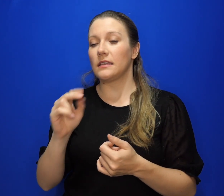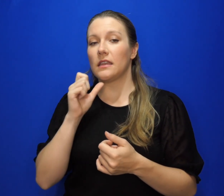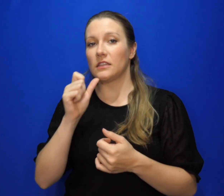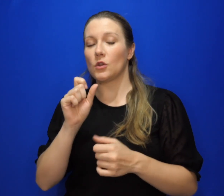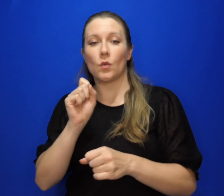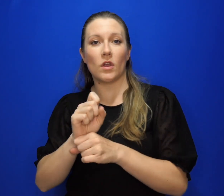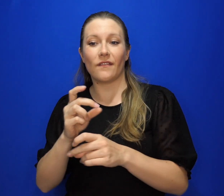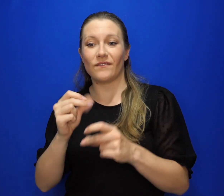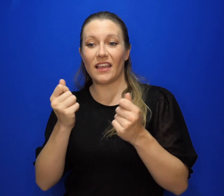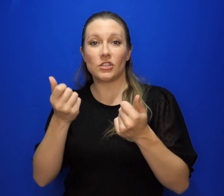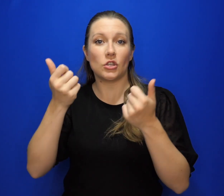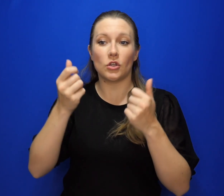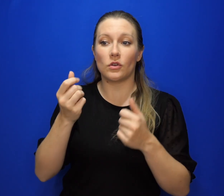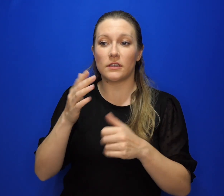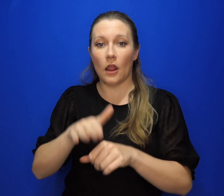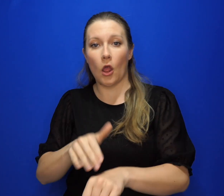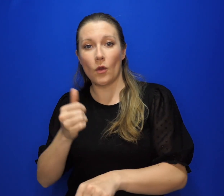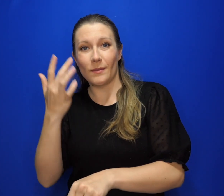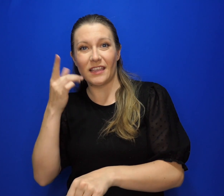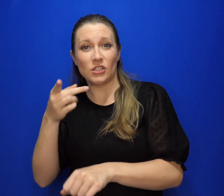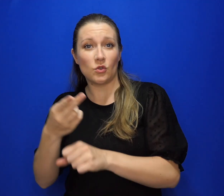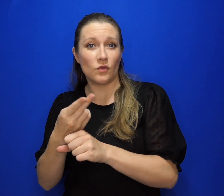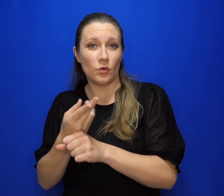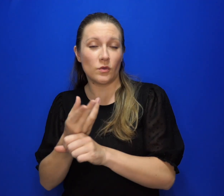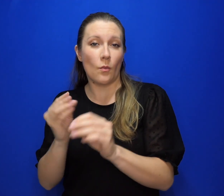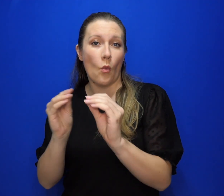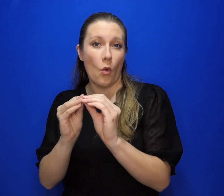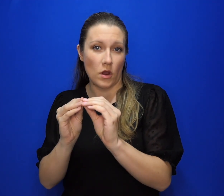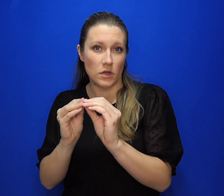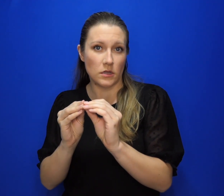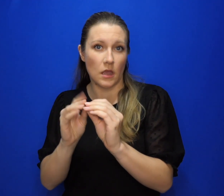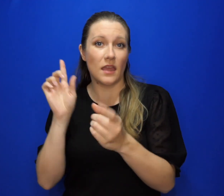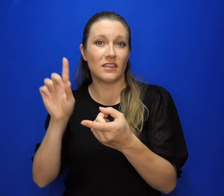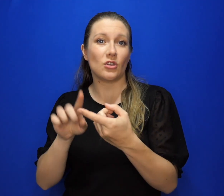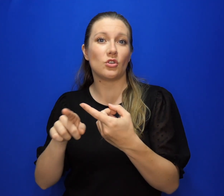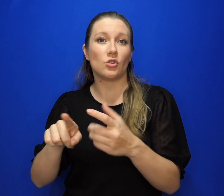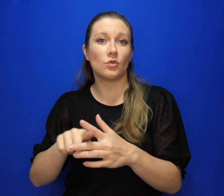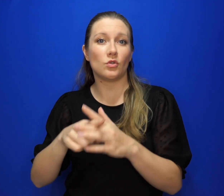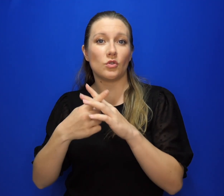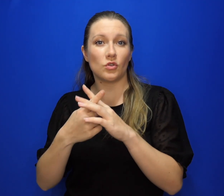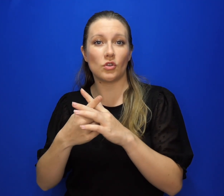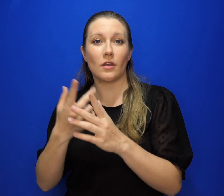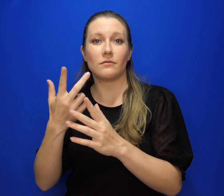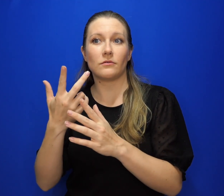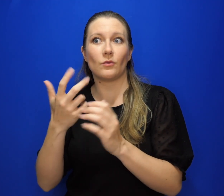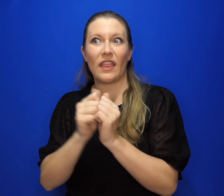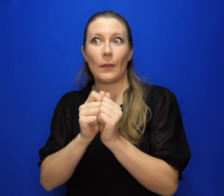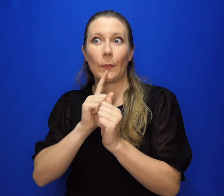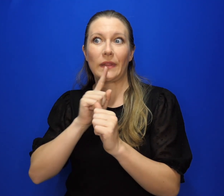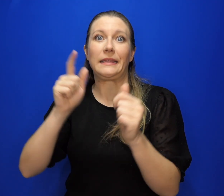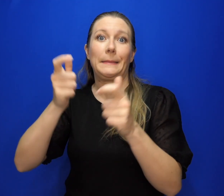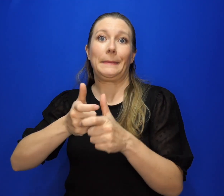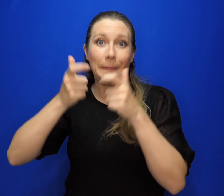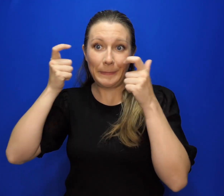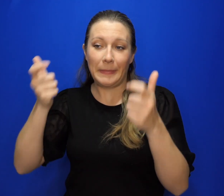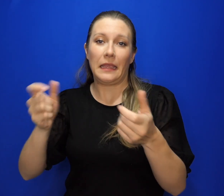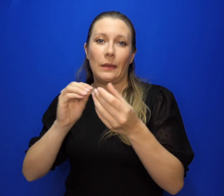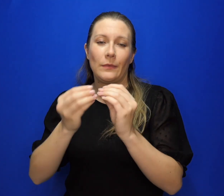you've used more of it. Like, until you start getting into really bigger numbers. Volumes. Yeah, volume. Yeah. Like, if you put